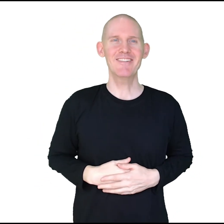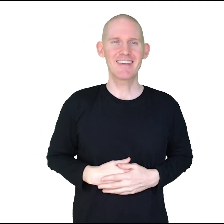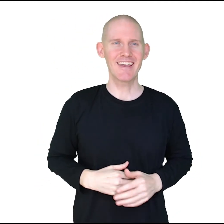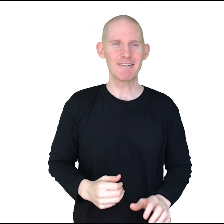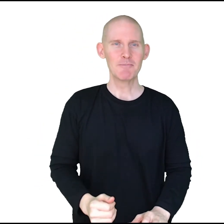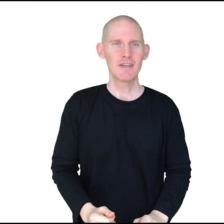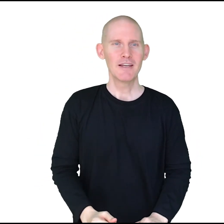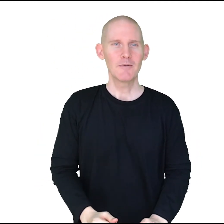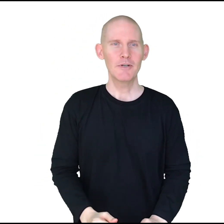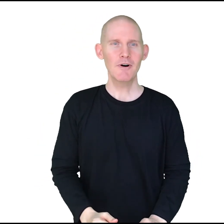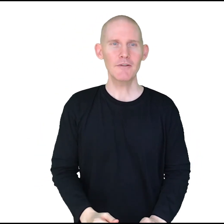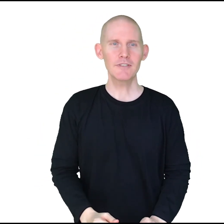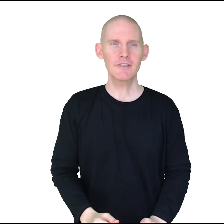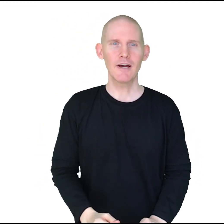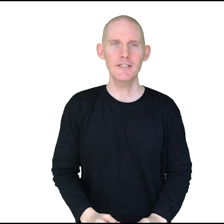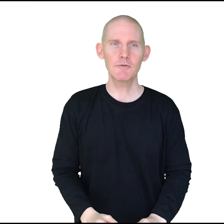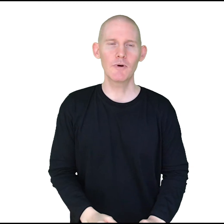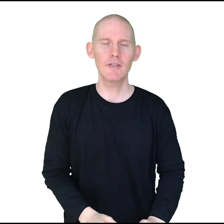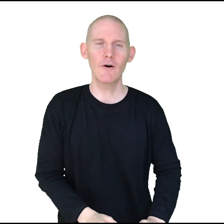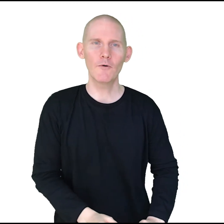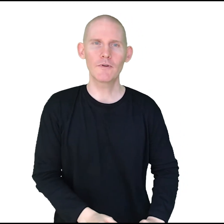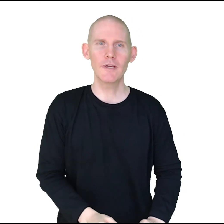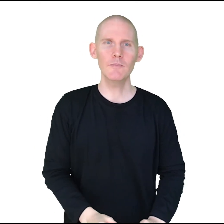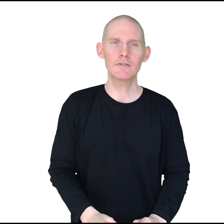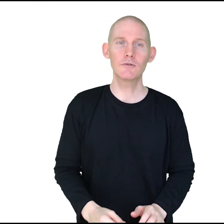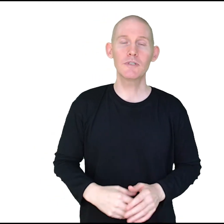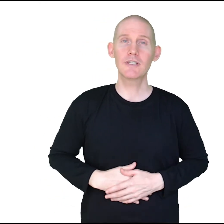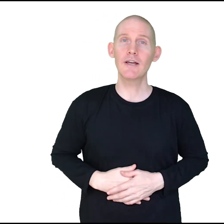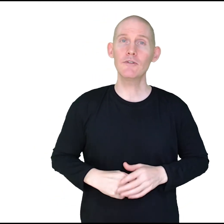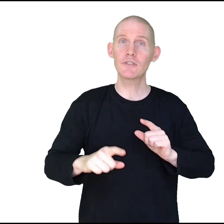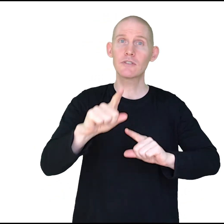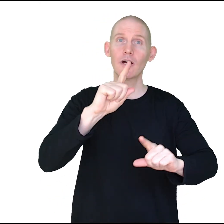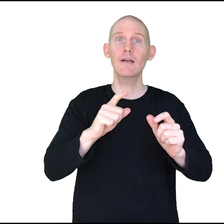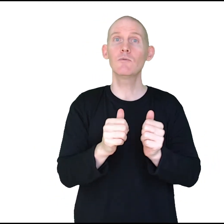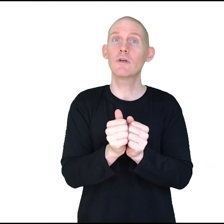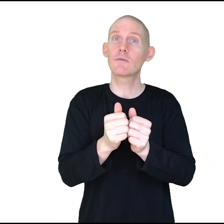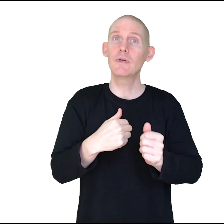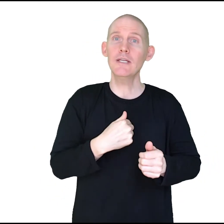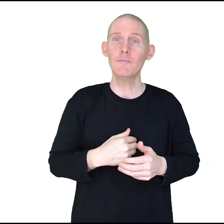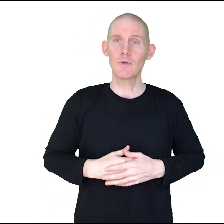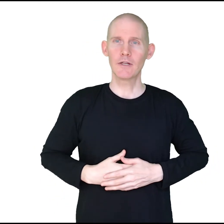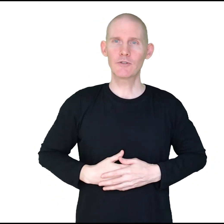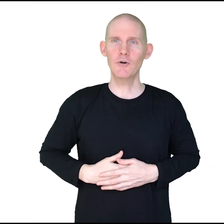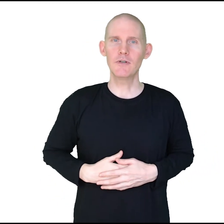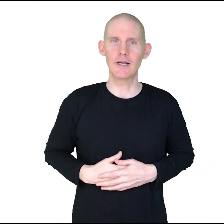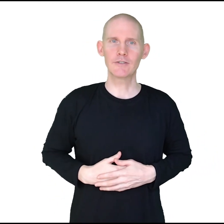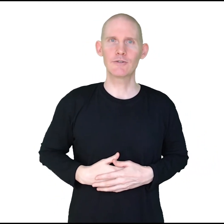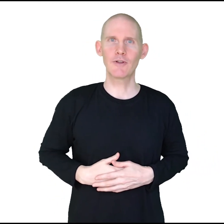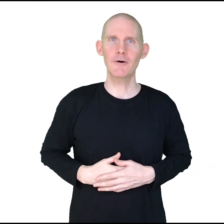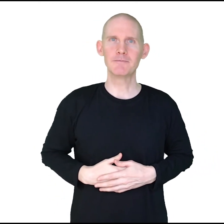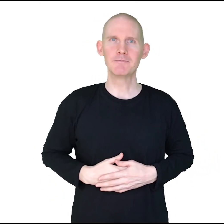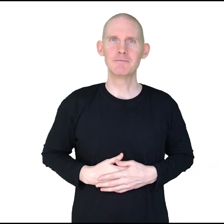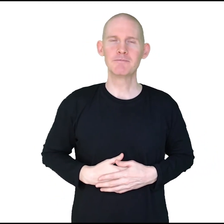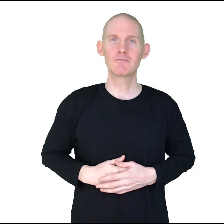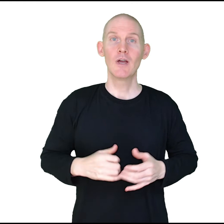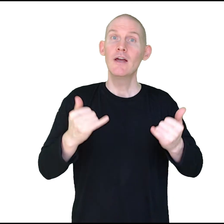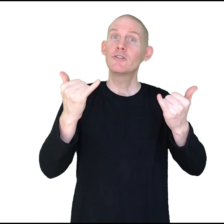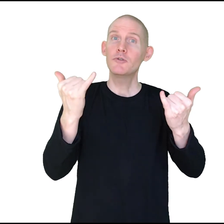Okay. We know all the signs. We've went over them. Let's do it together. Sign with me. Let's go nice and slow.